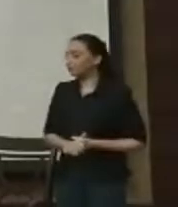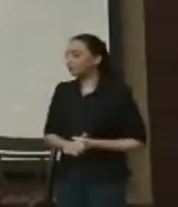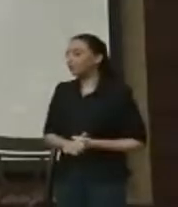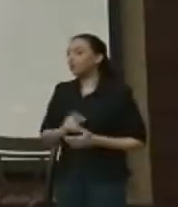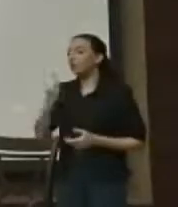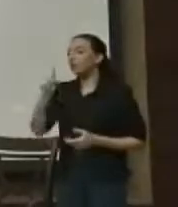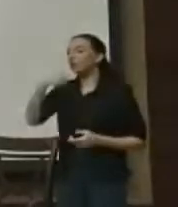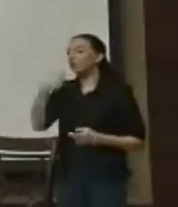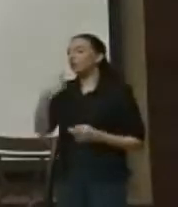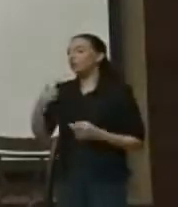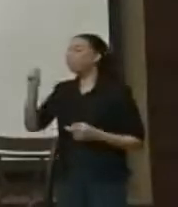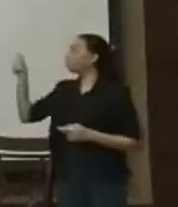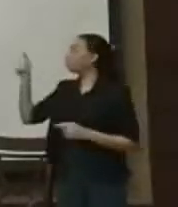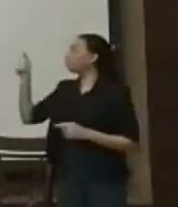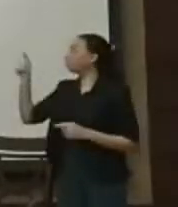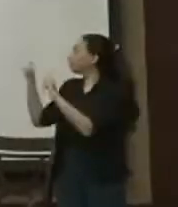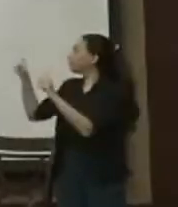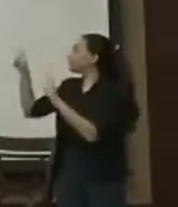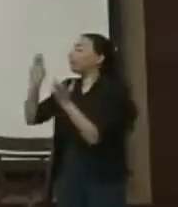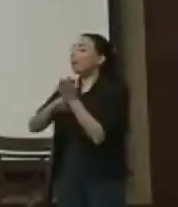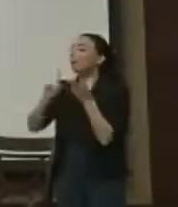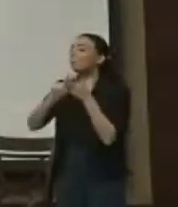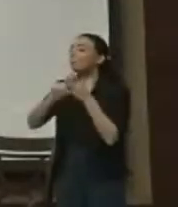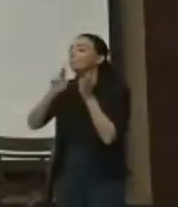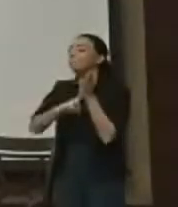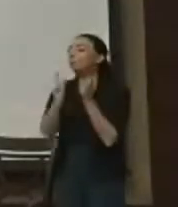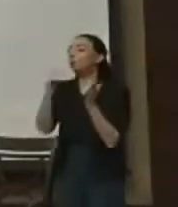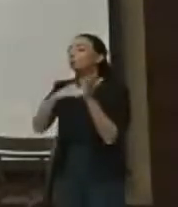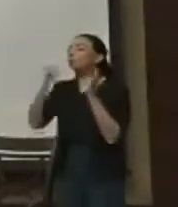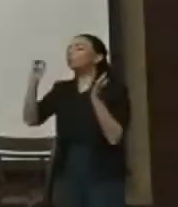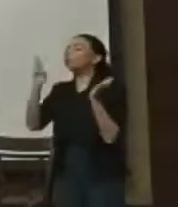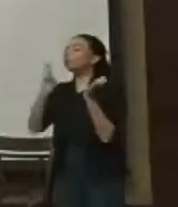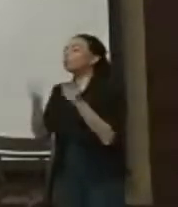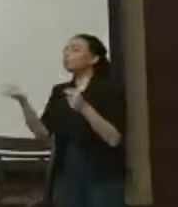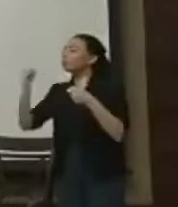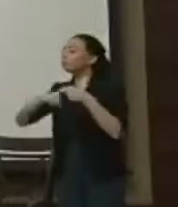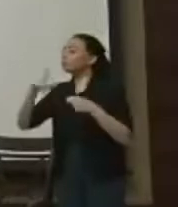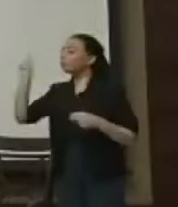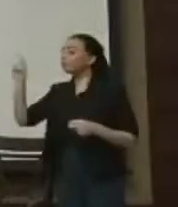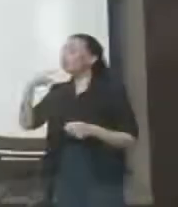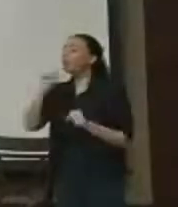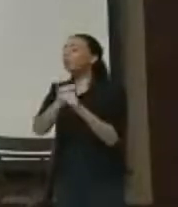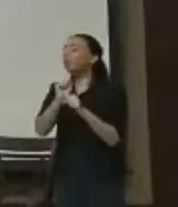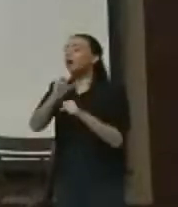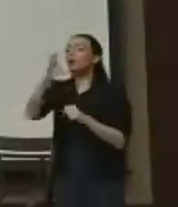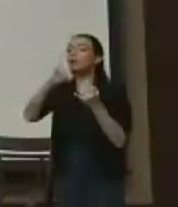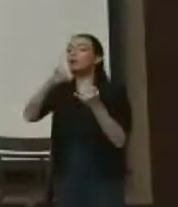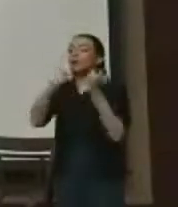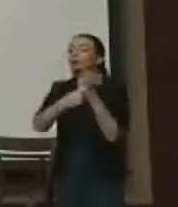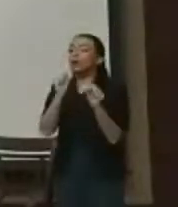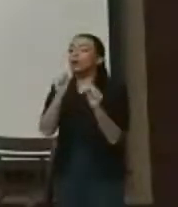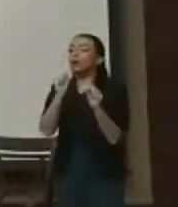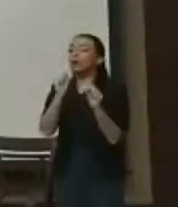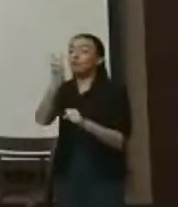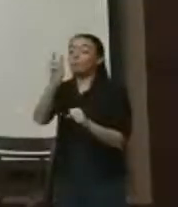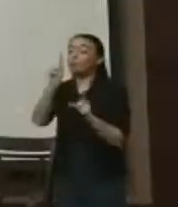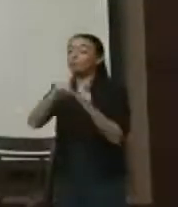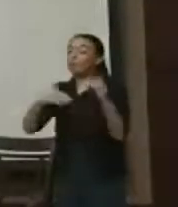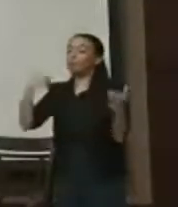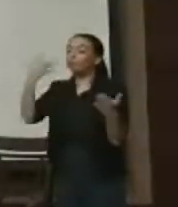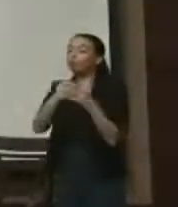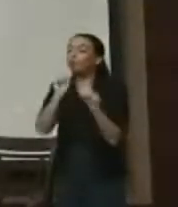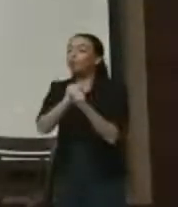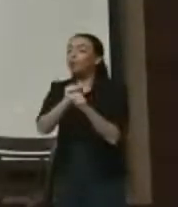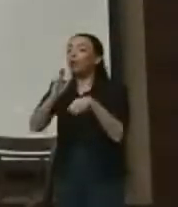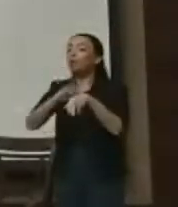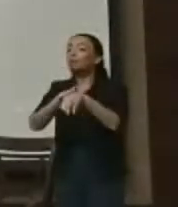Joining us virtually, Dr. Meenu Bhambani. She is a CSR and D&I professional with over 2 decades of experience in